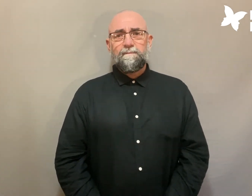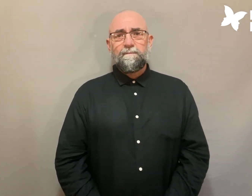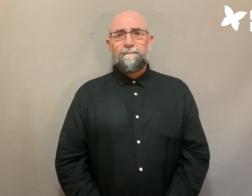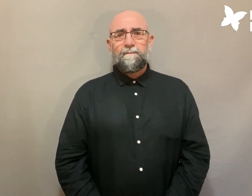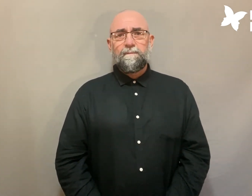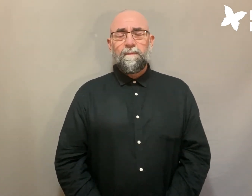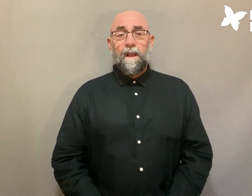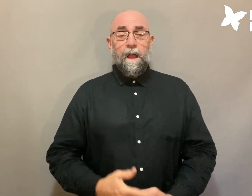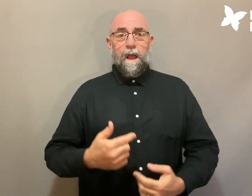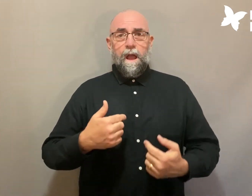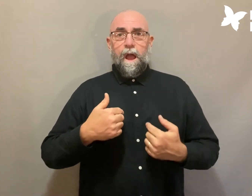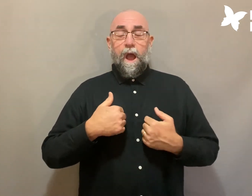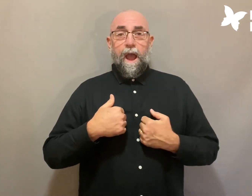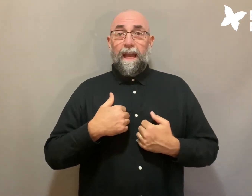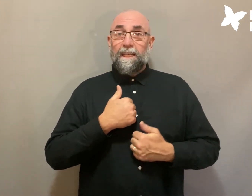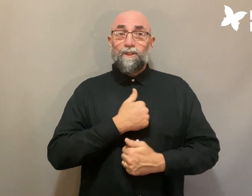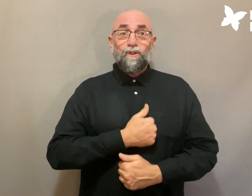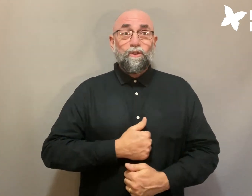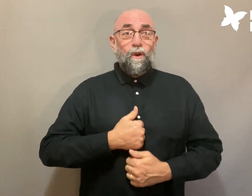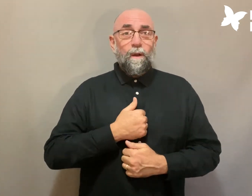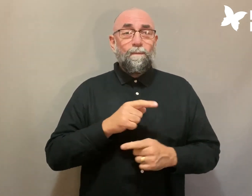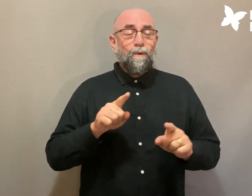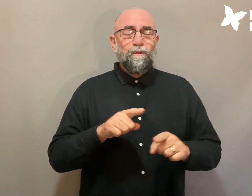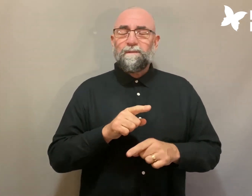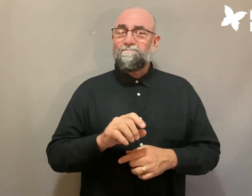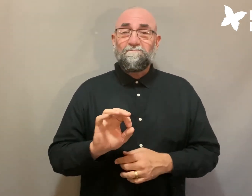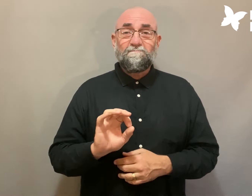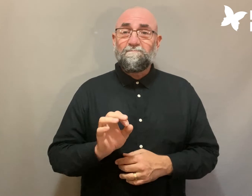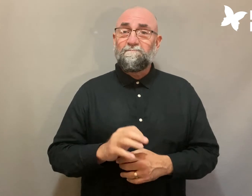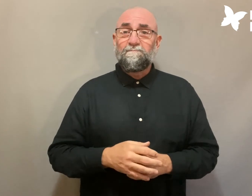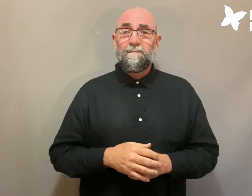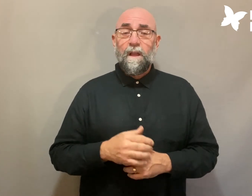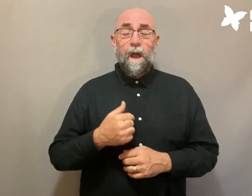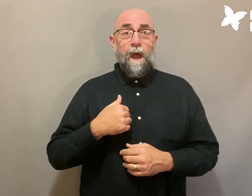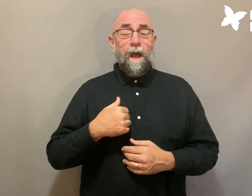I didn't enjoy music. I didn't want to wake up.